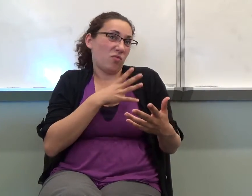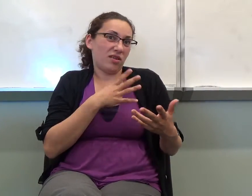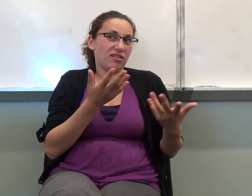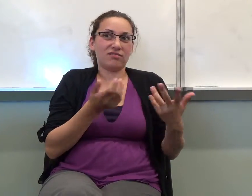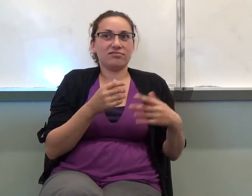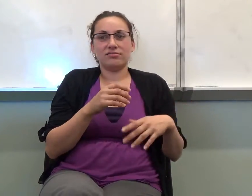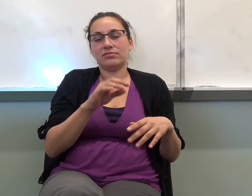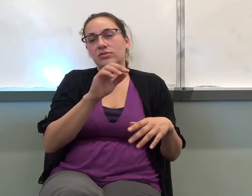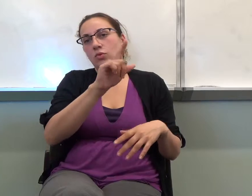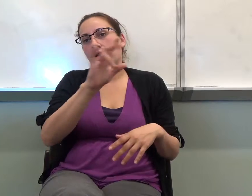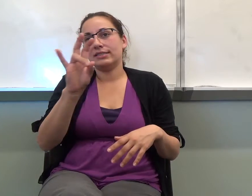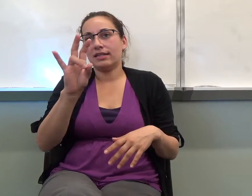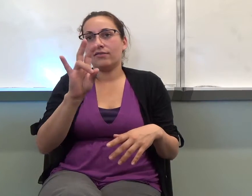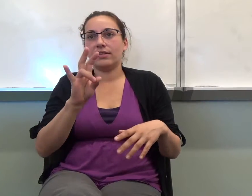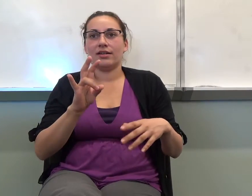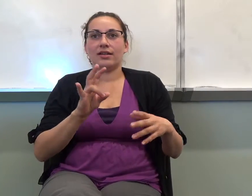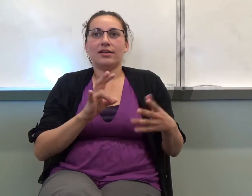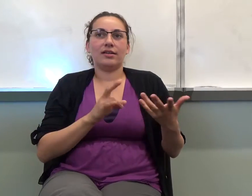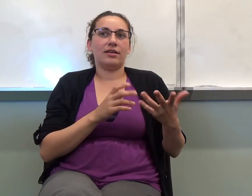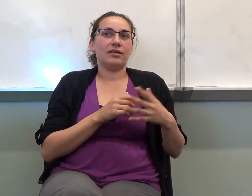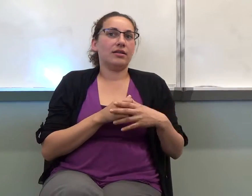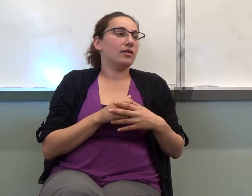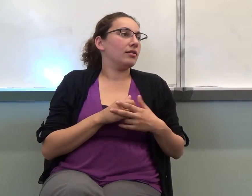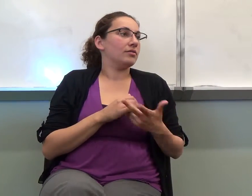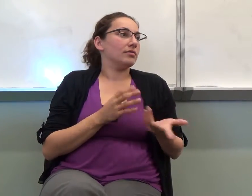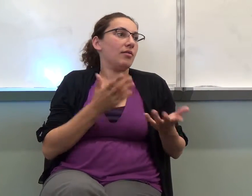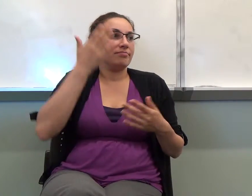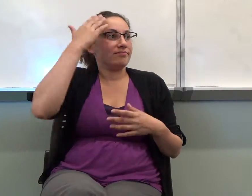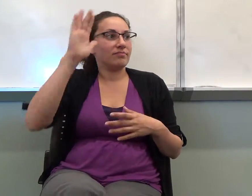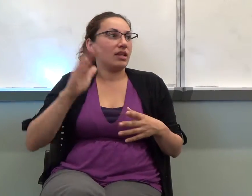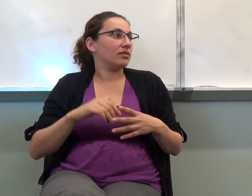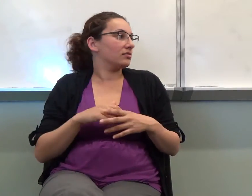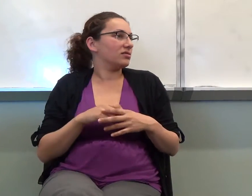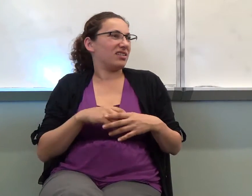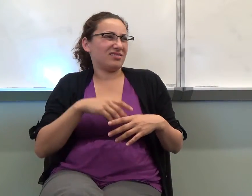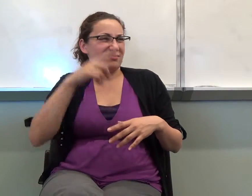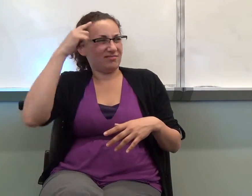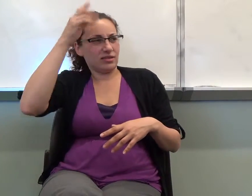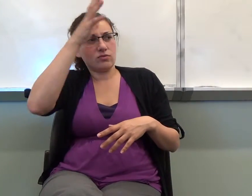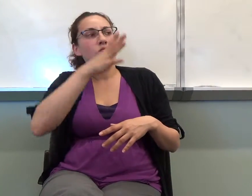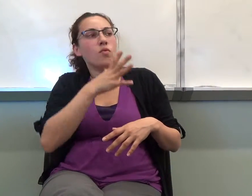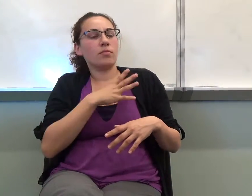over 65 in the labor force in the year 2020. Answers will vary.